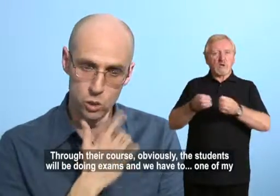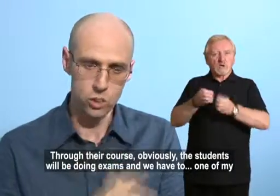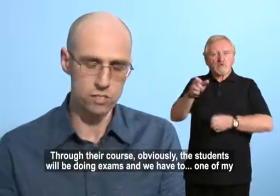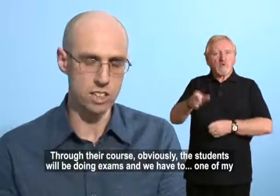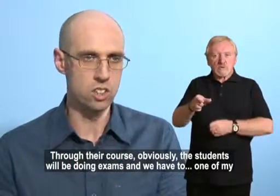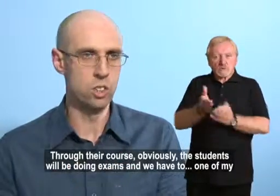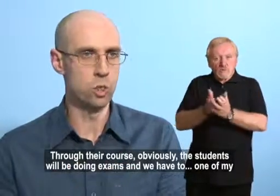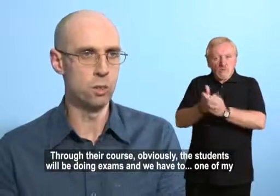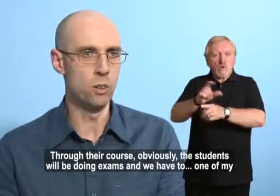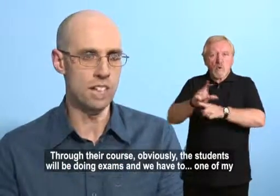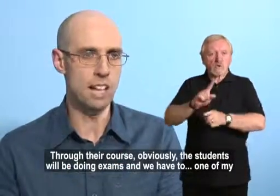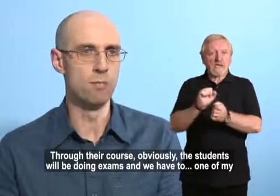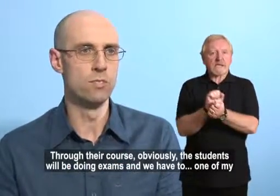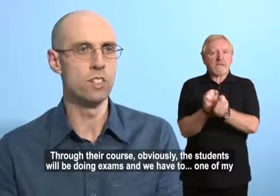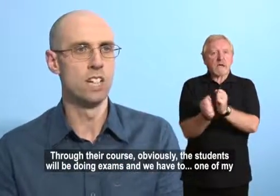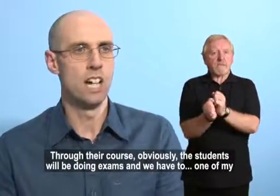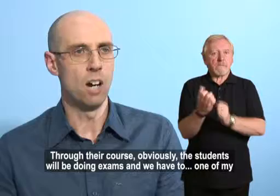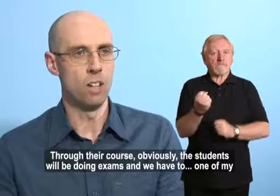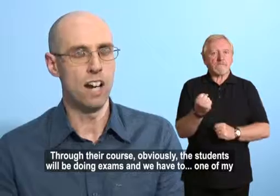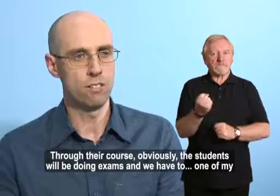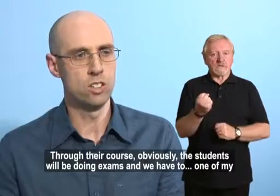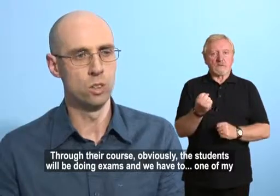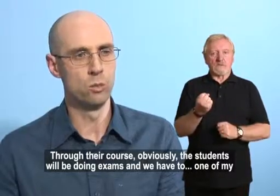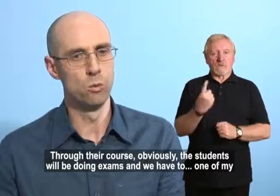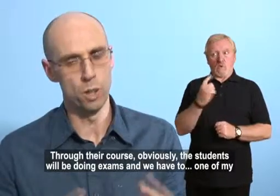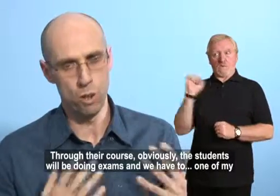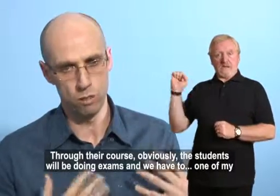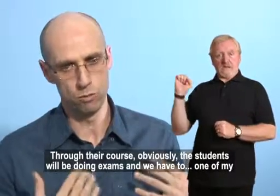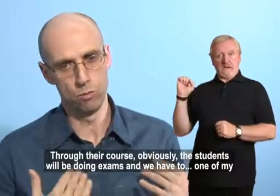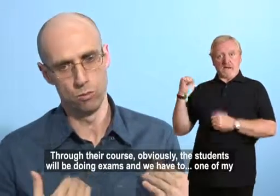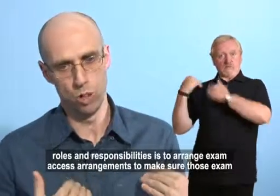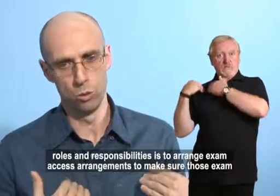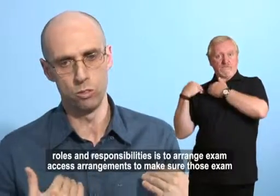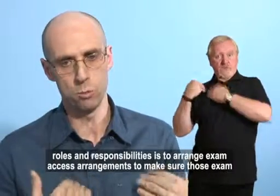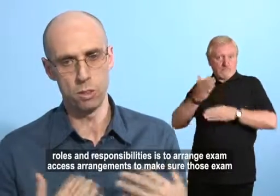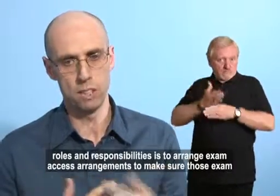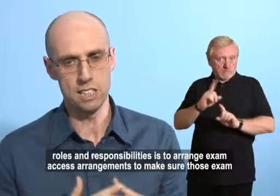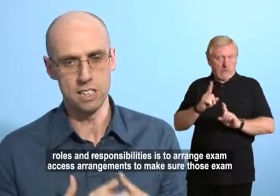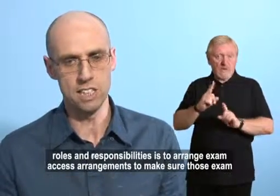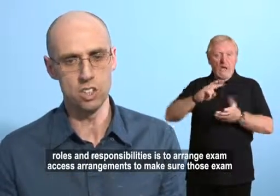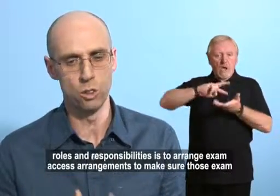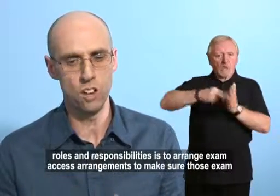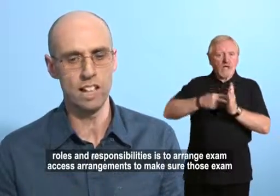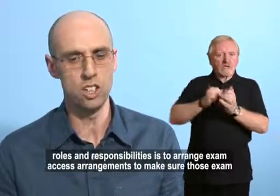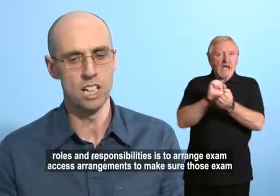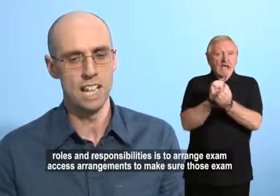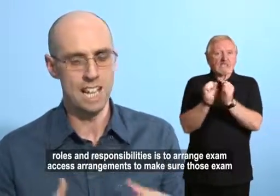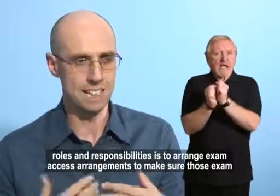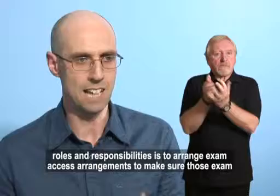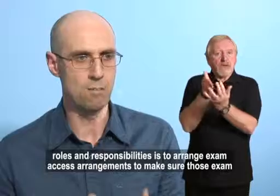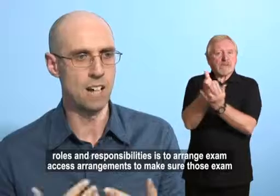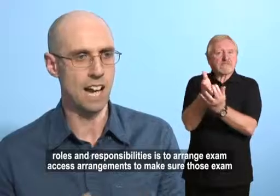Through their course, obviously the students will be doing exams, and we have to, one of my roles and responsibilities is to